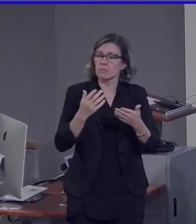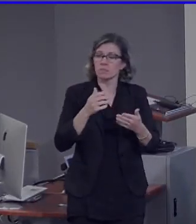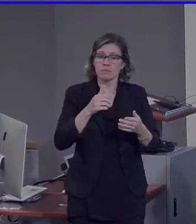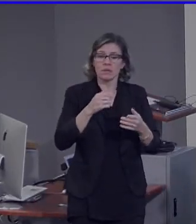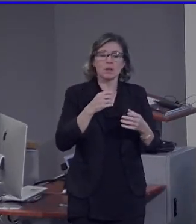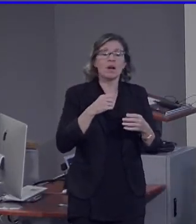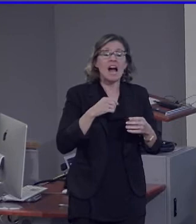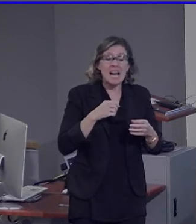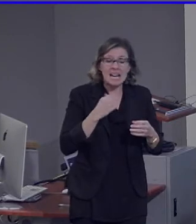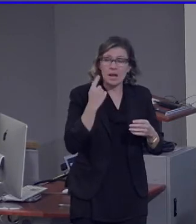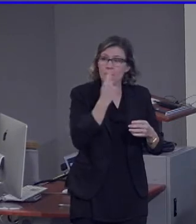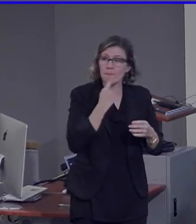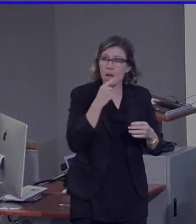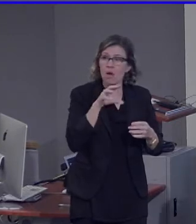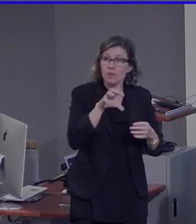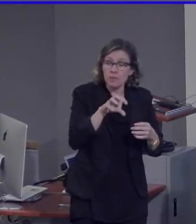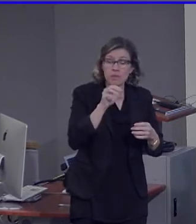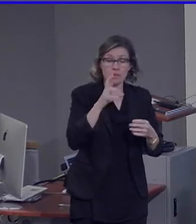the mouth.